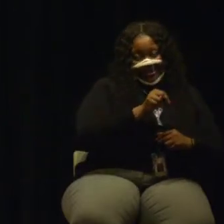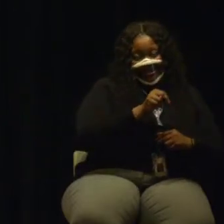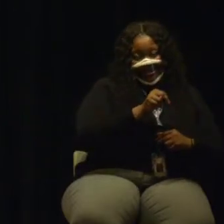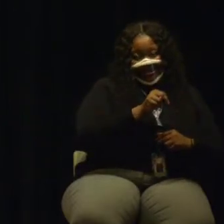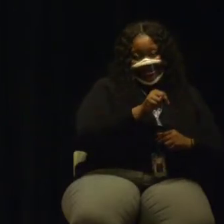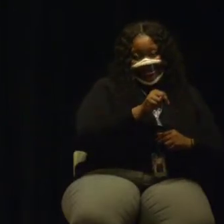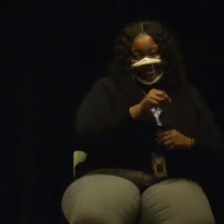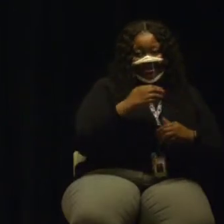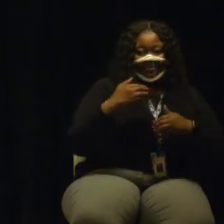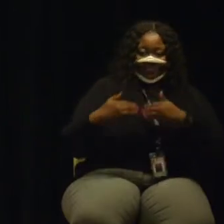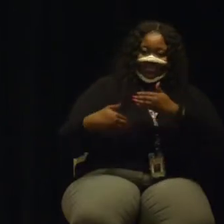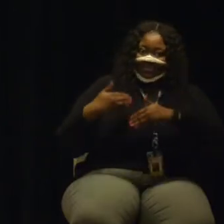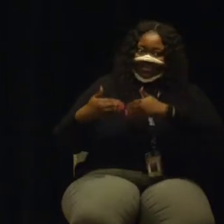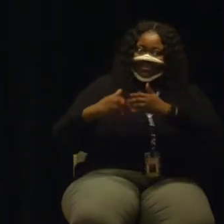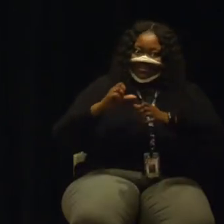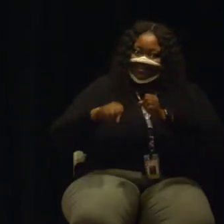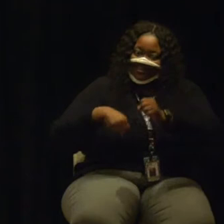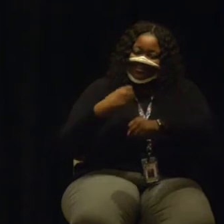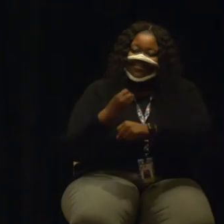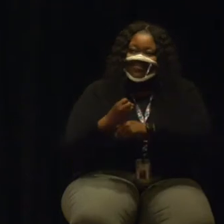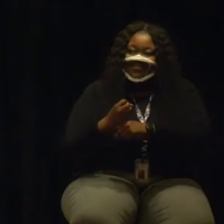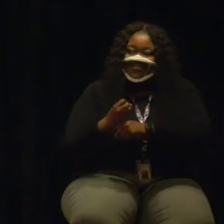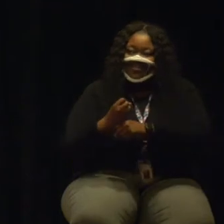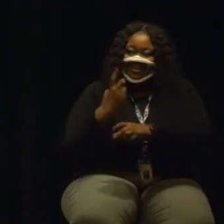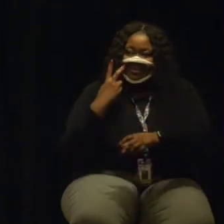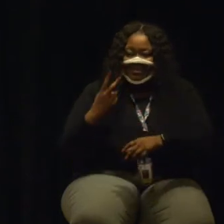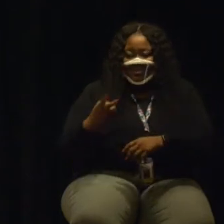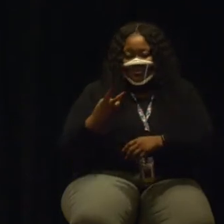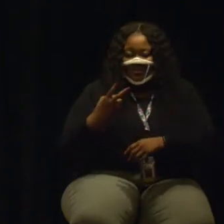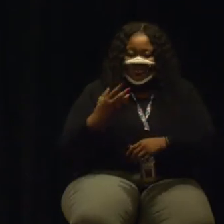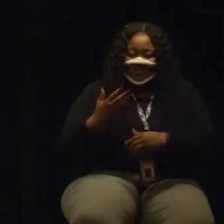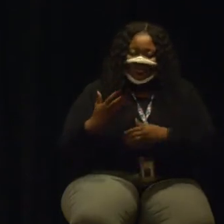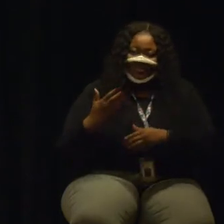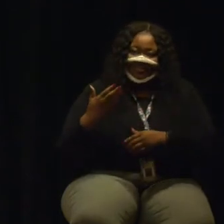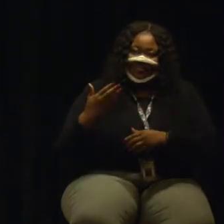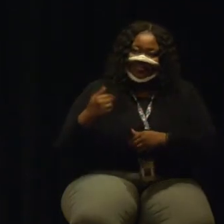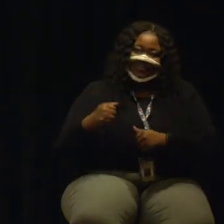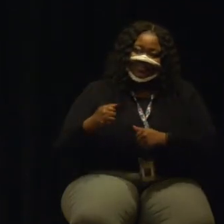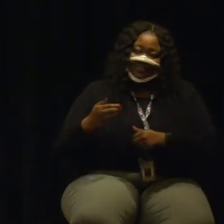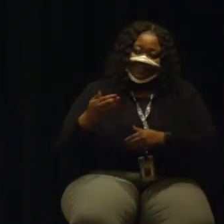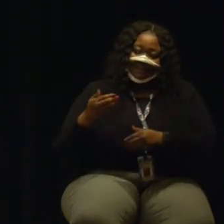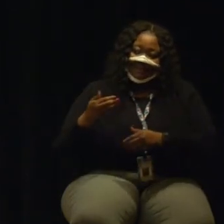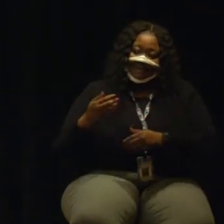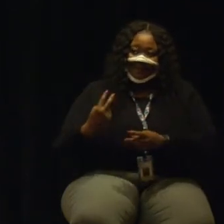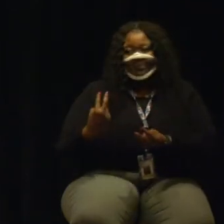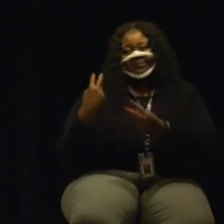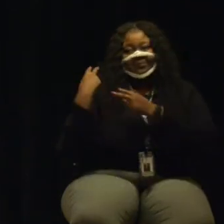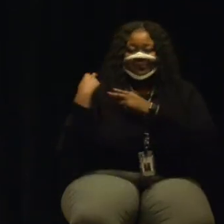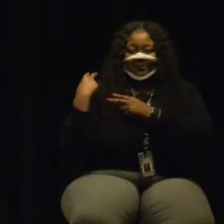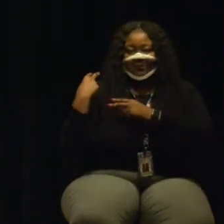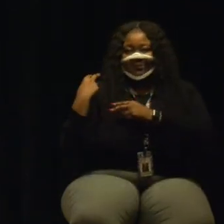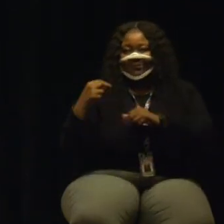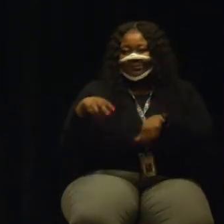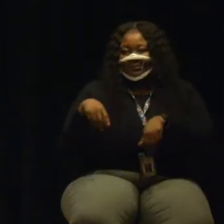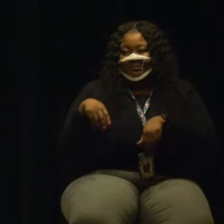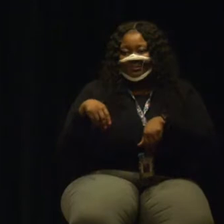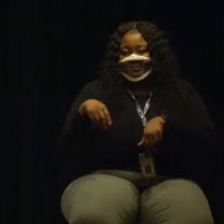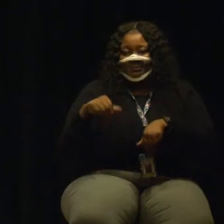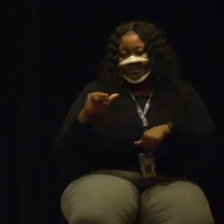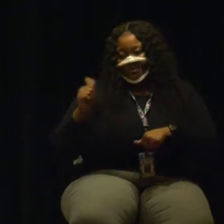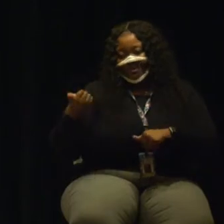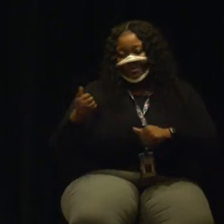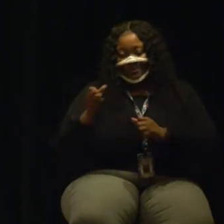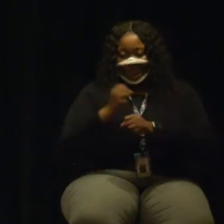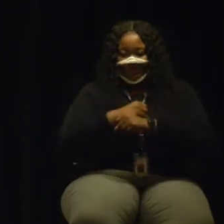saw more of that, especially in the older days, like Max Schmeling versus Joe, you know? Mm-hmm. But now it's